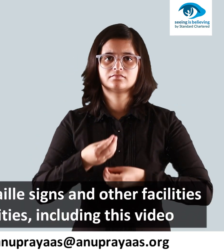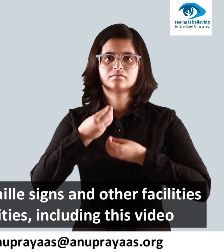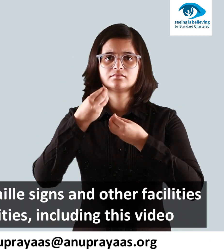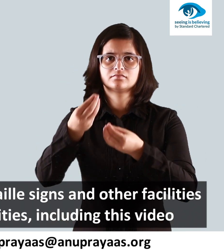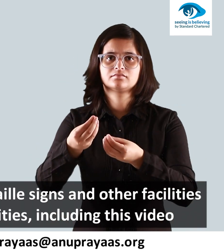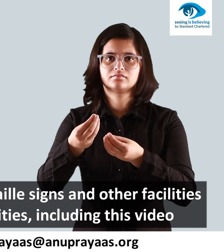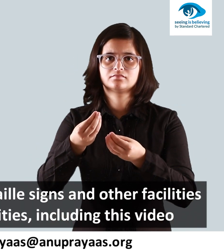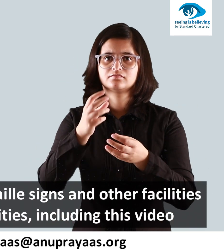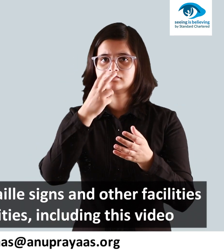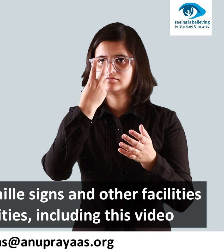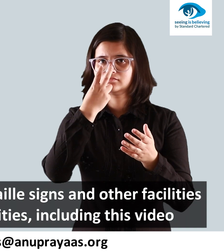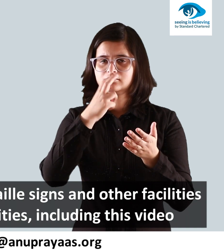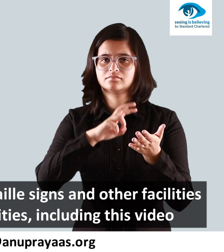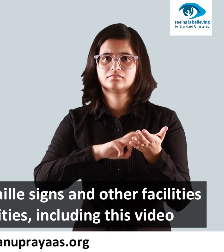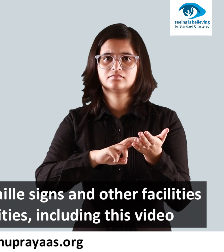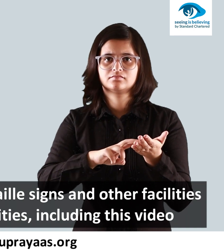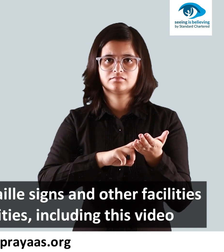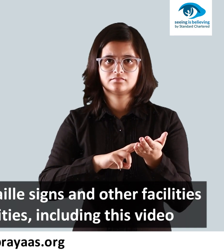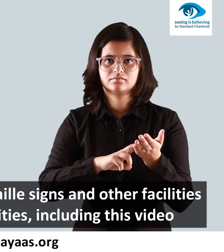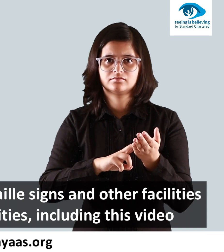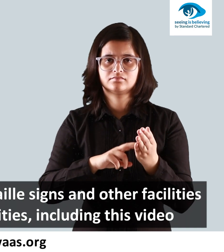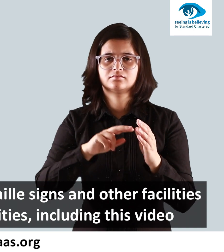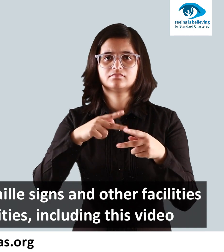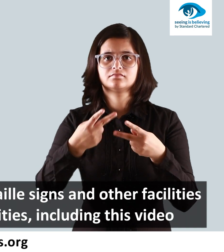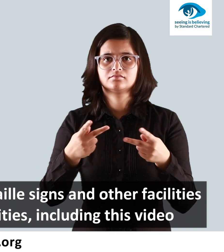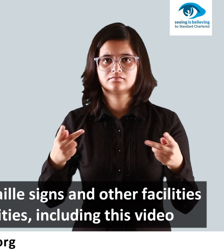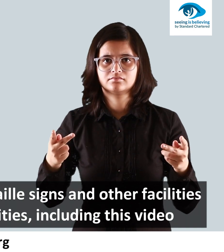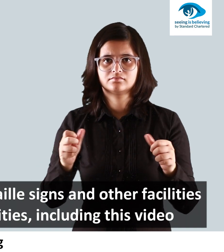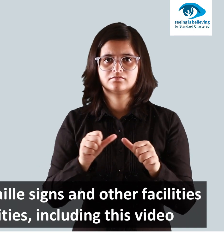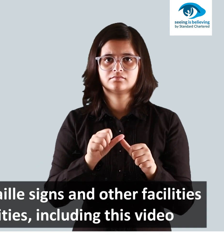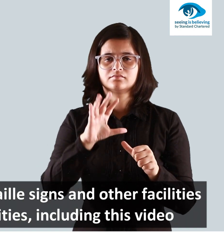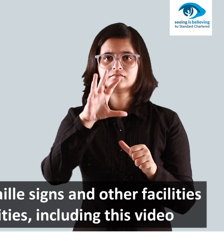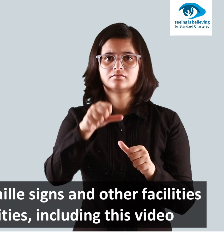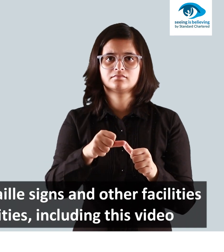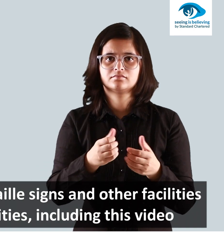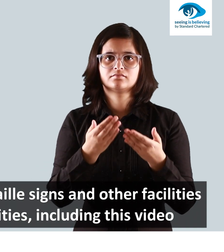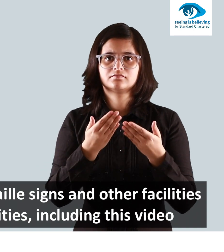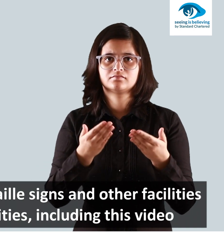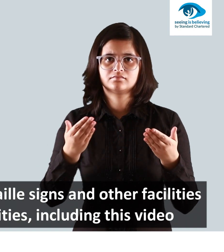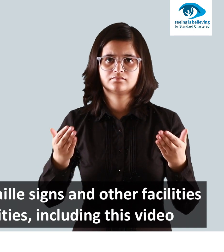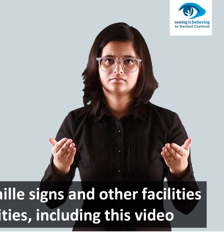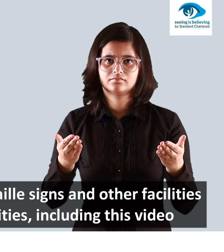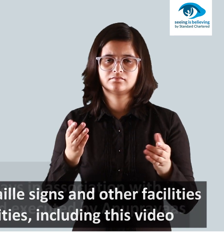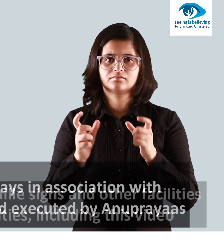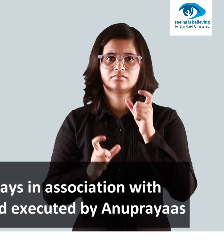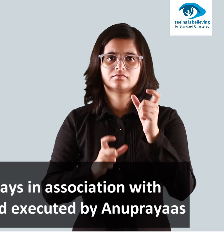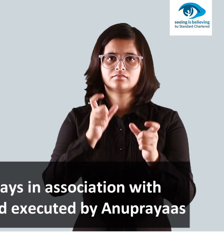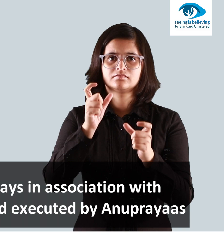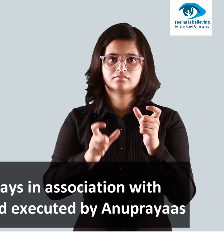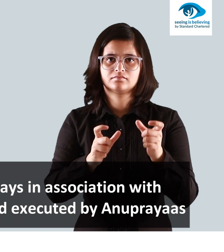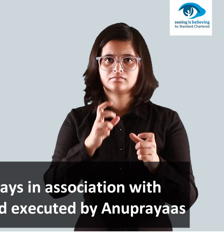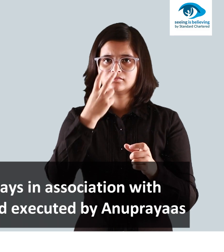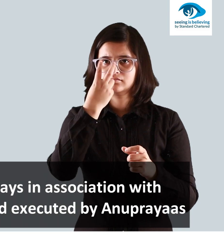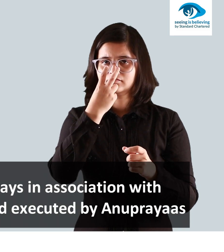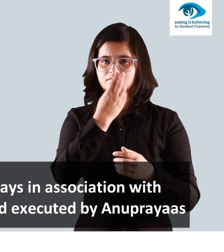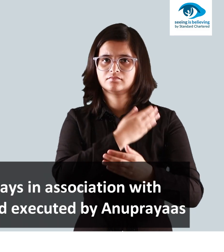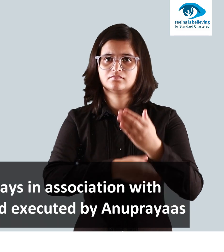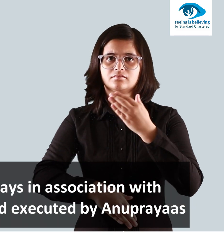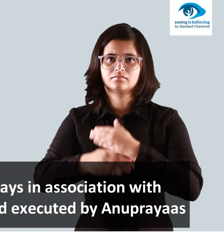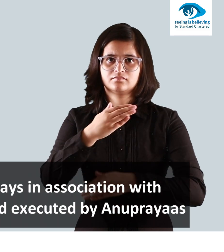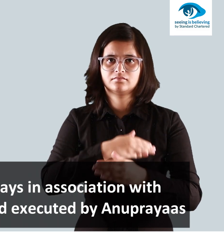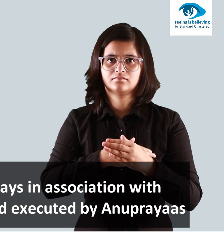The initiative of providing Braille signs and other facilities for people with visual disabilities,